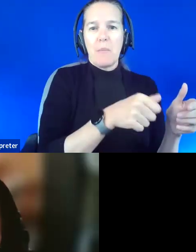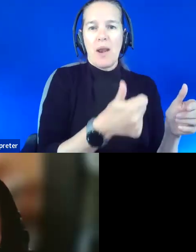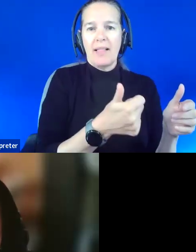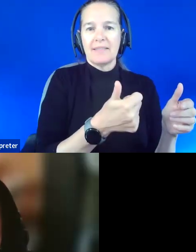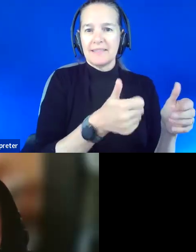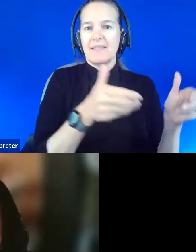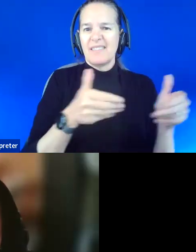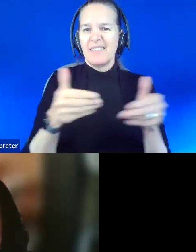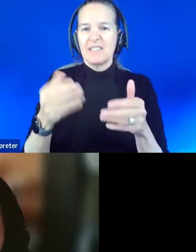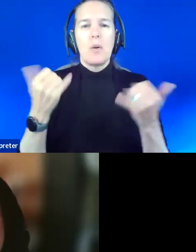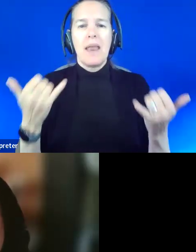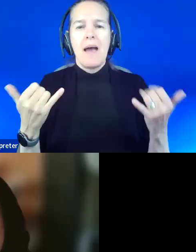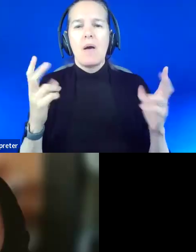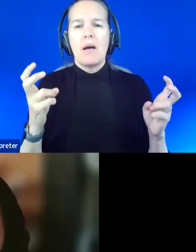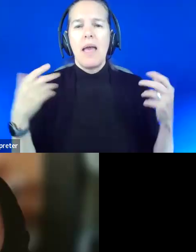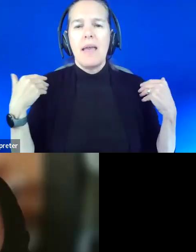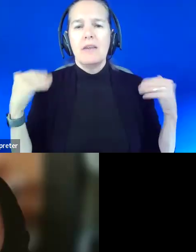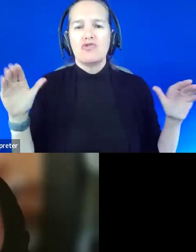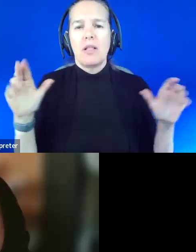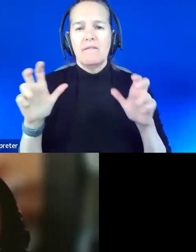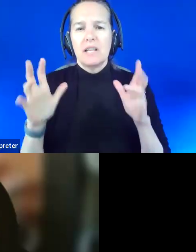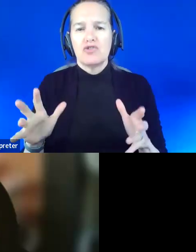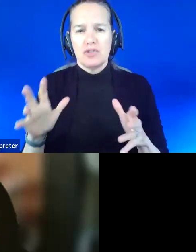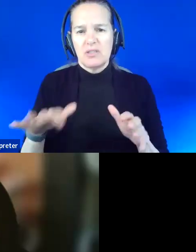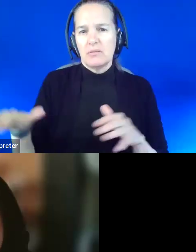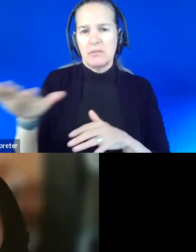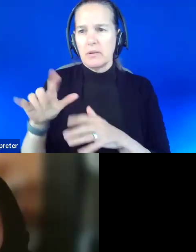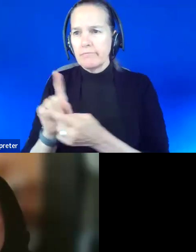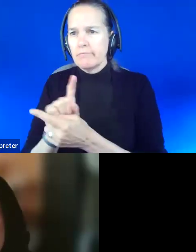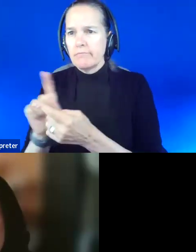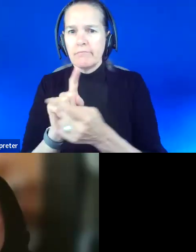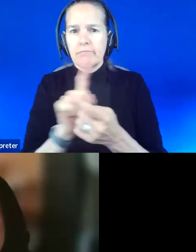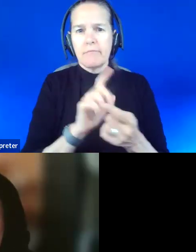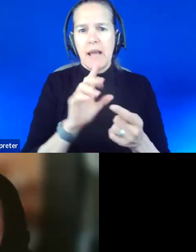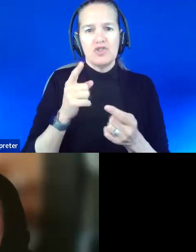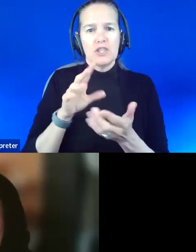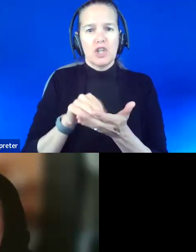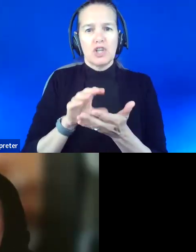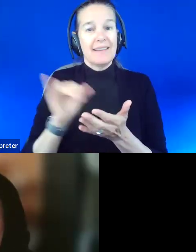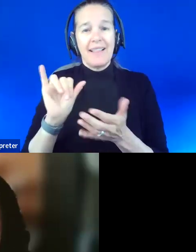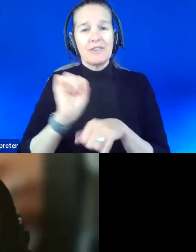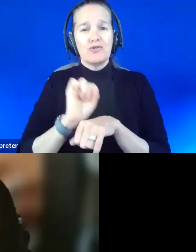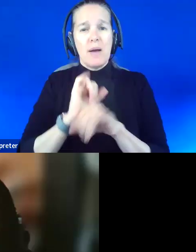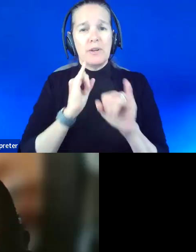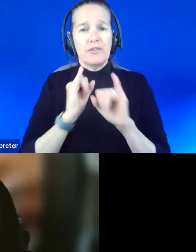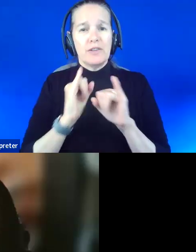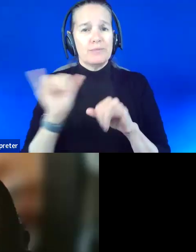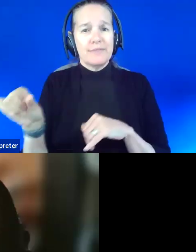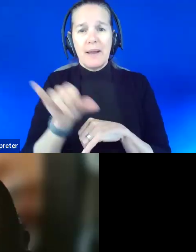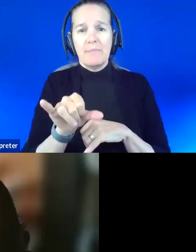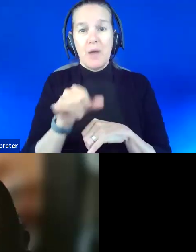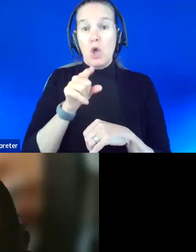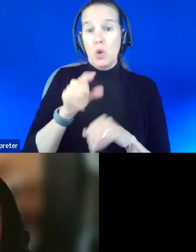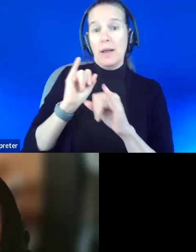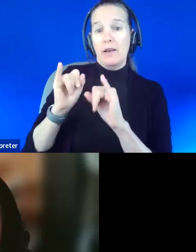right now of angel investors and kind of learning. It's the same as a job interview. You're interviewing them as much as